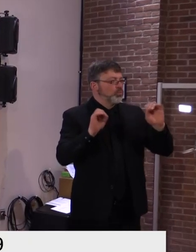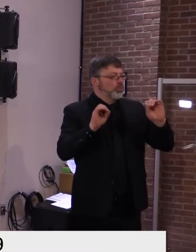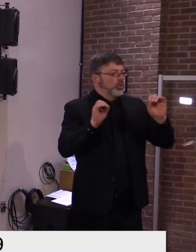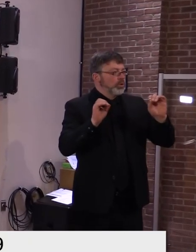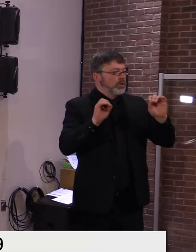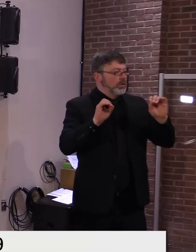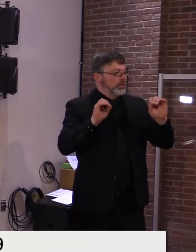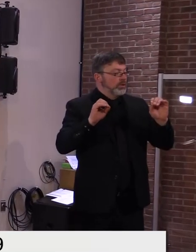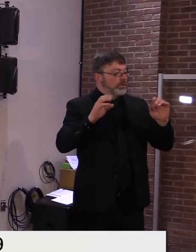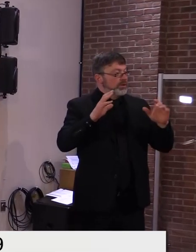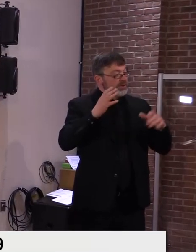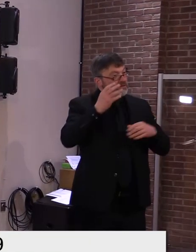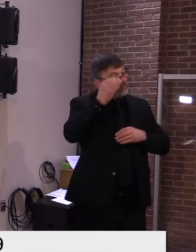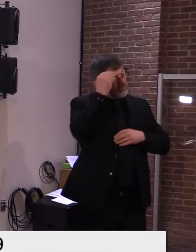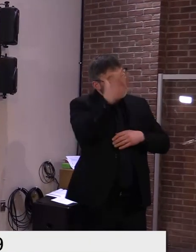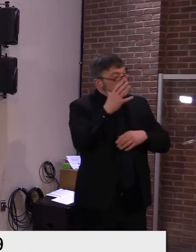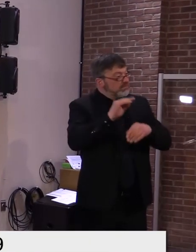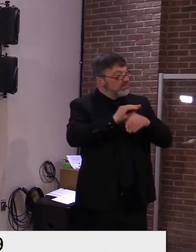Paige, Vermont Cynic.